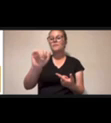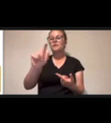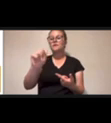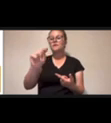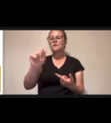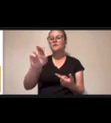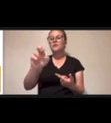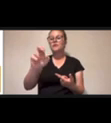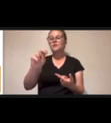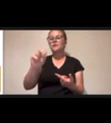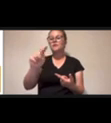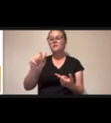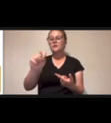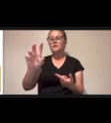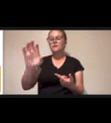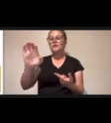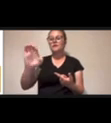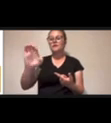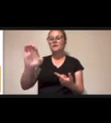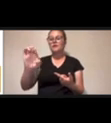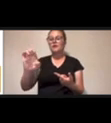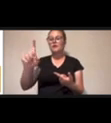intermittent